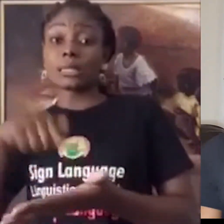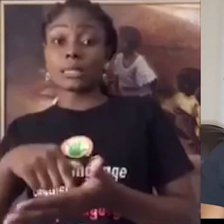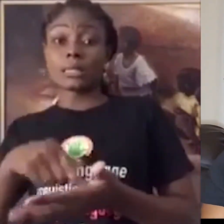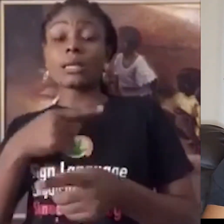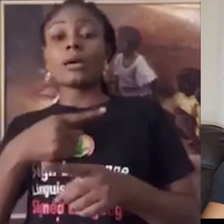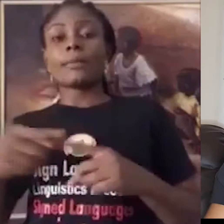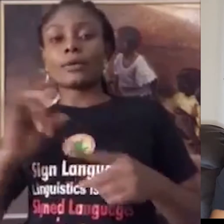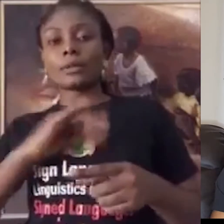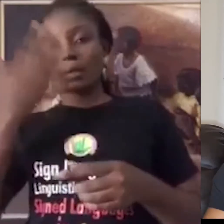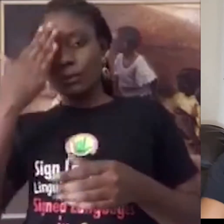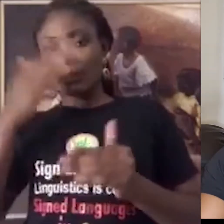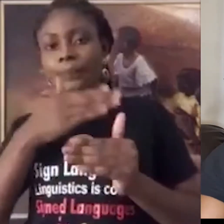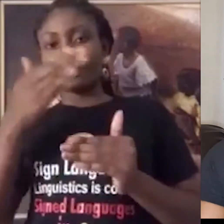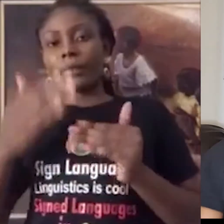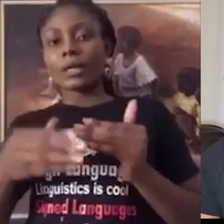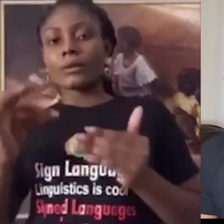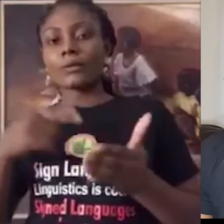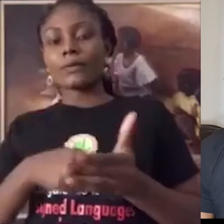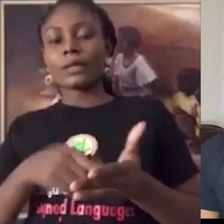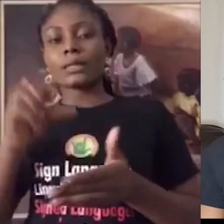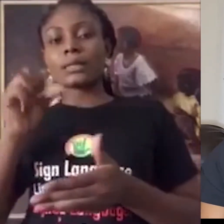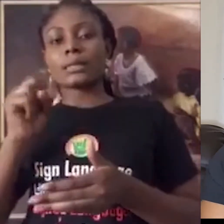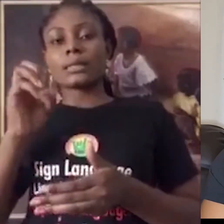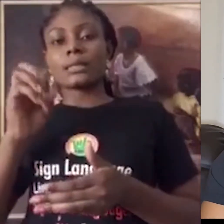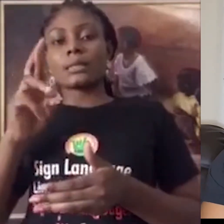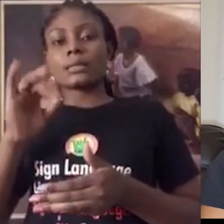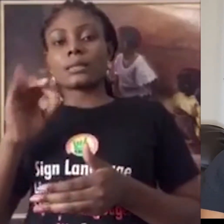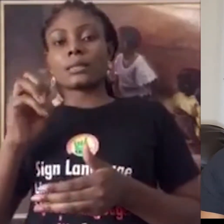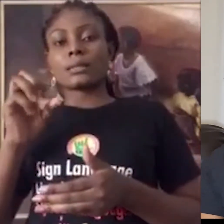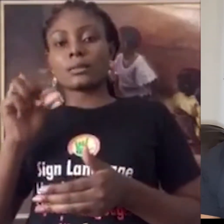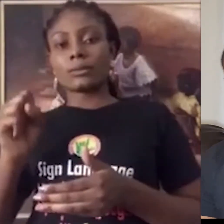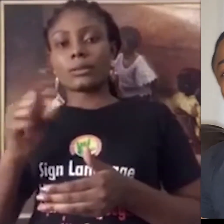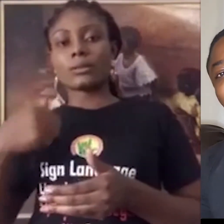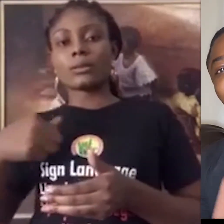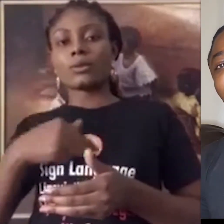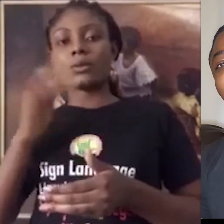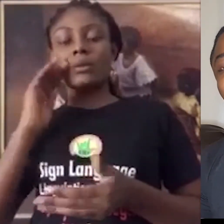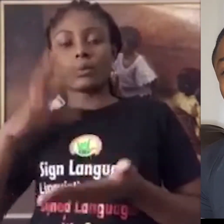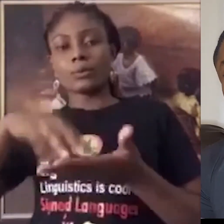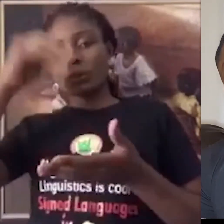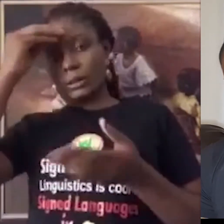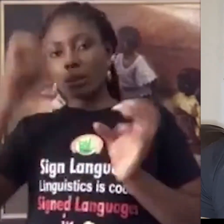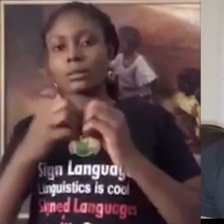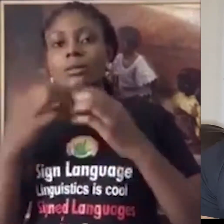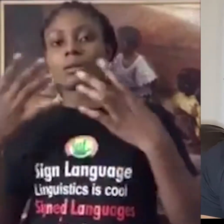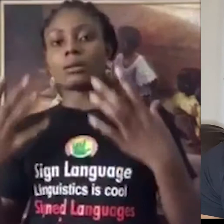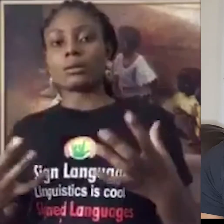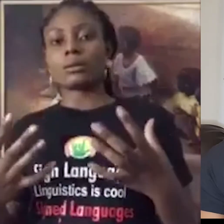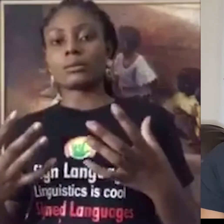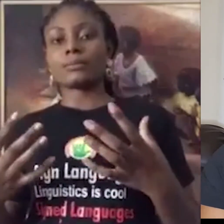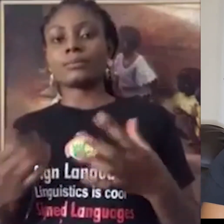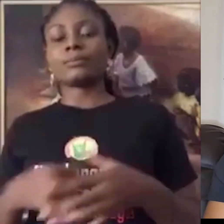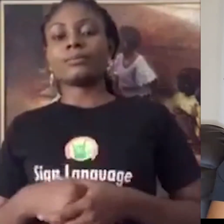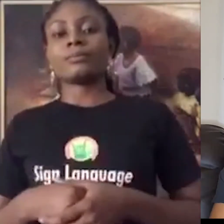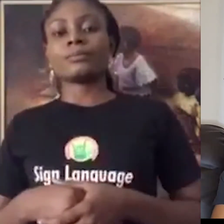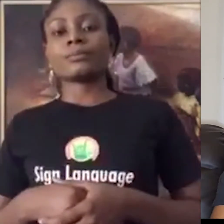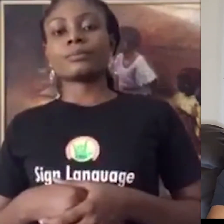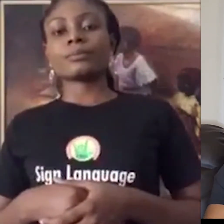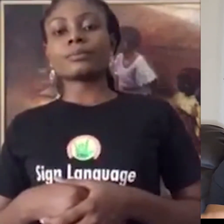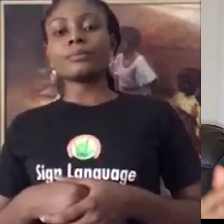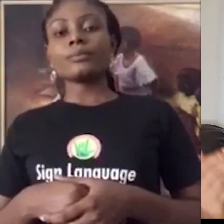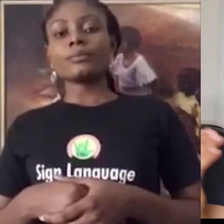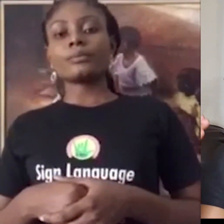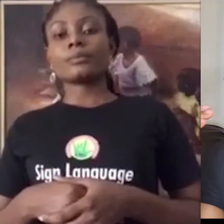this, but I know that by the end of this series we are going to learn a lot.